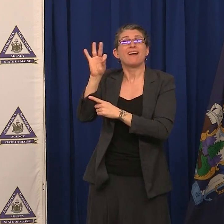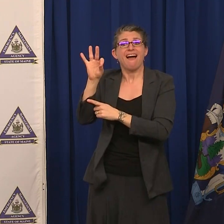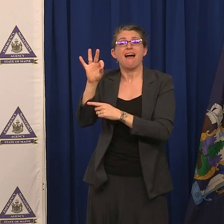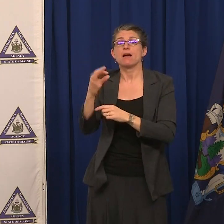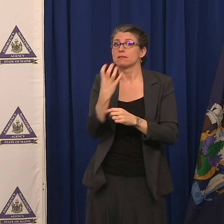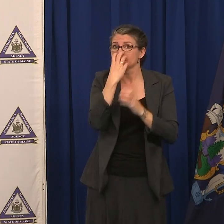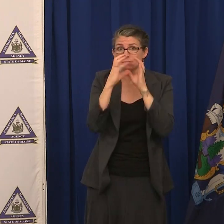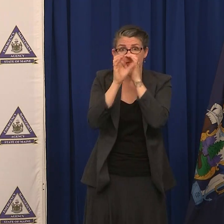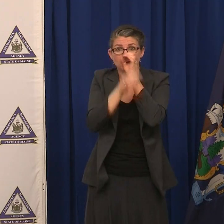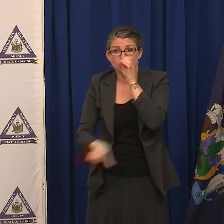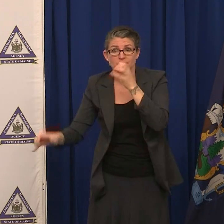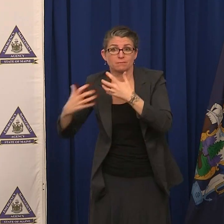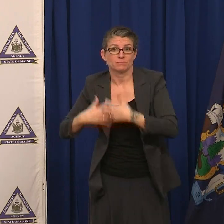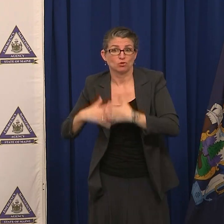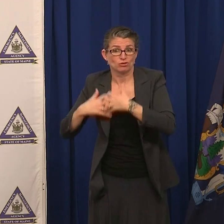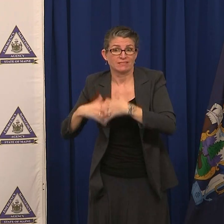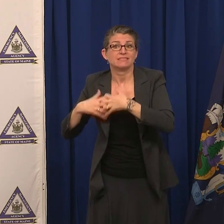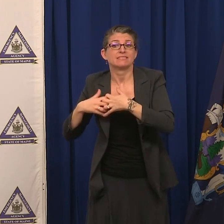are available.